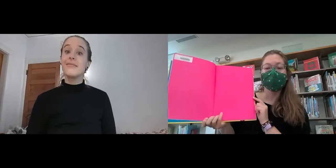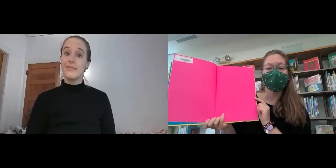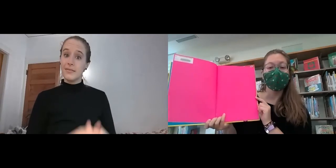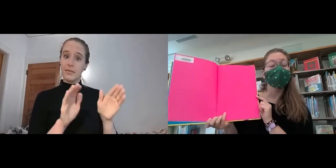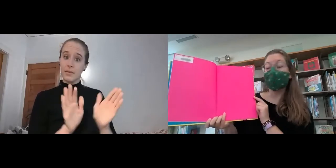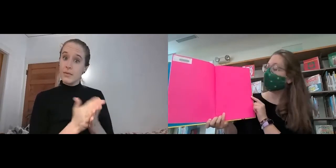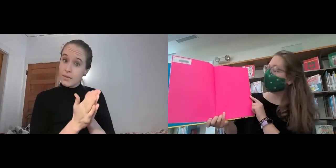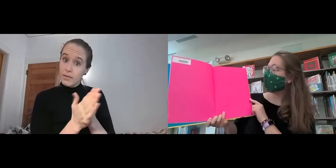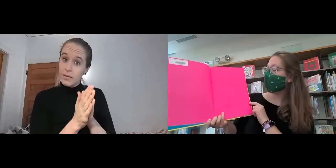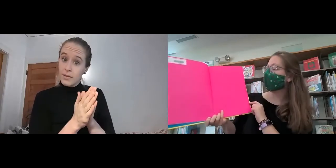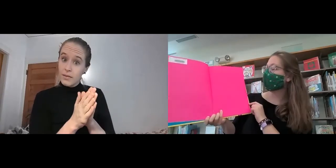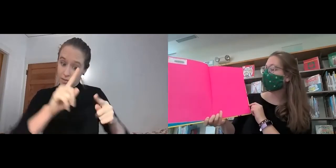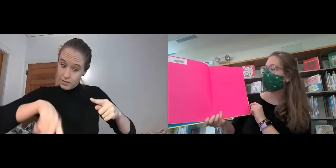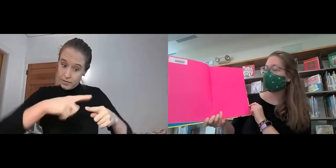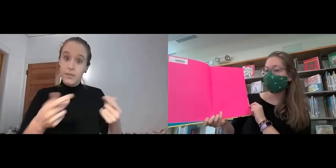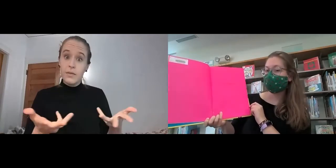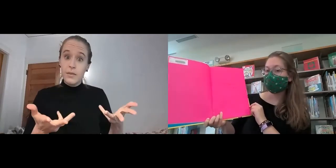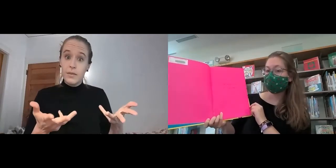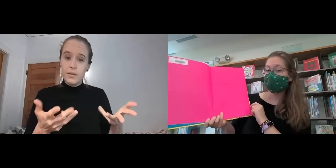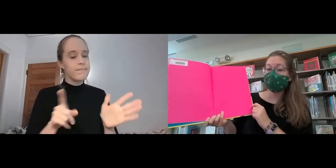This is a book about worms.